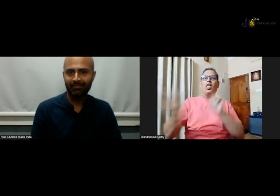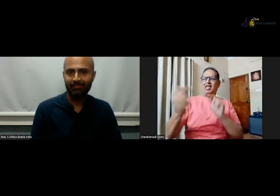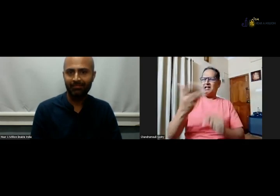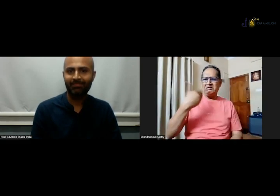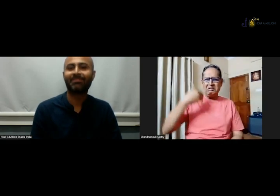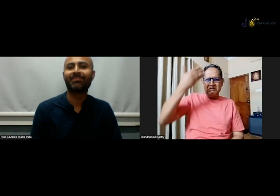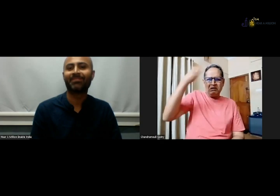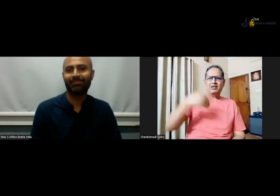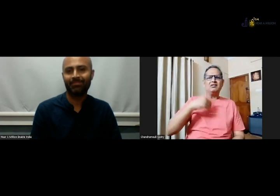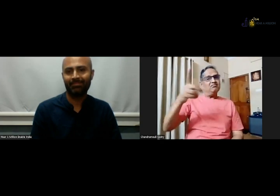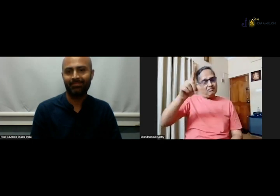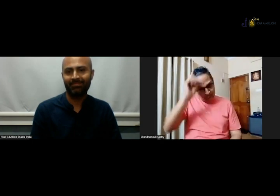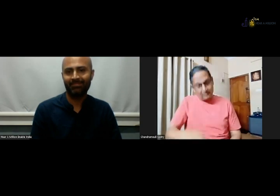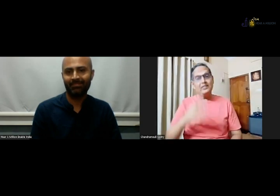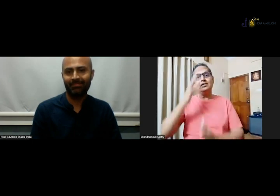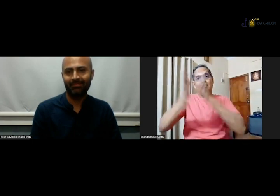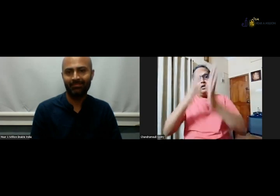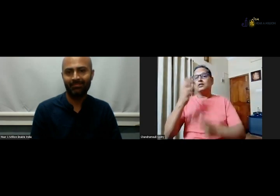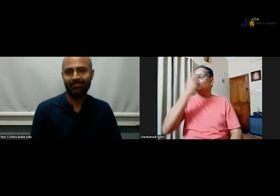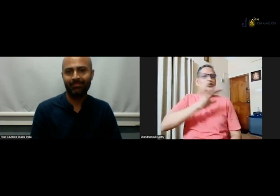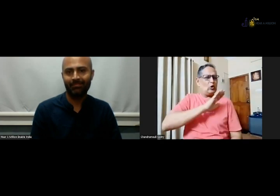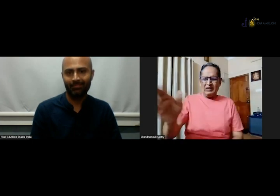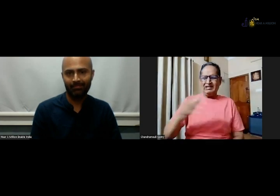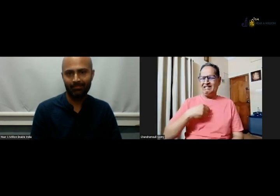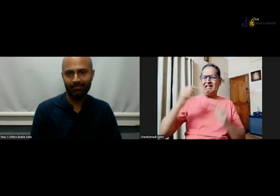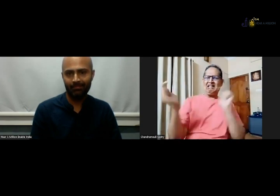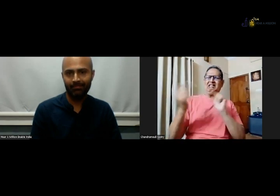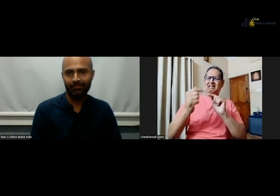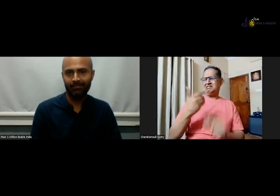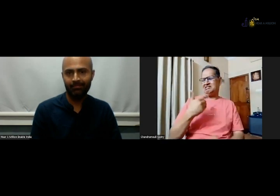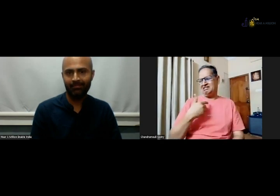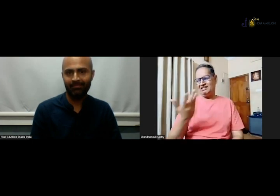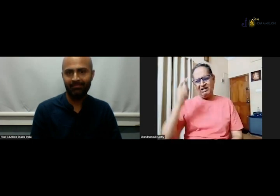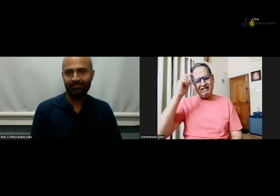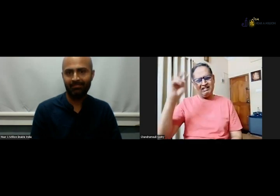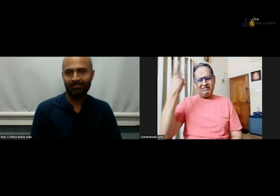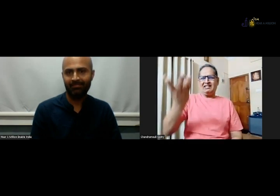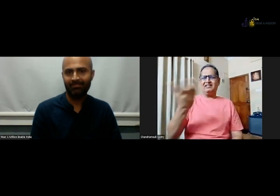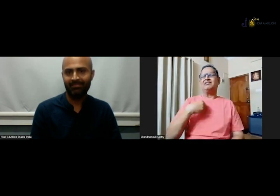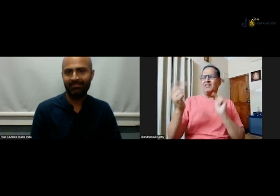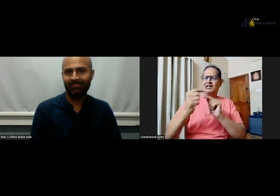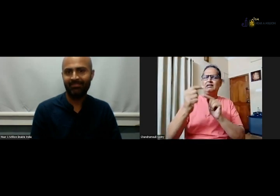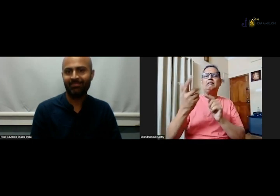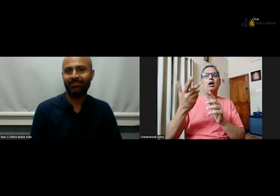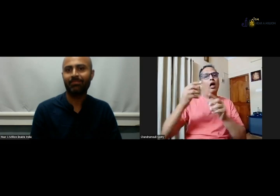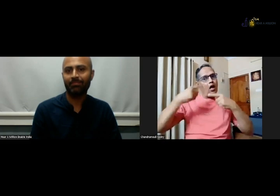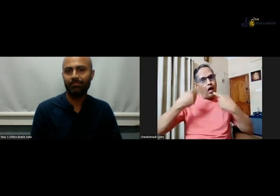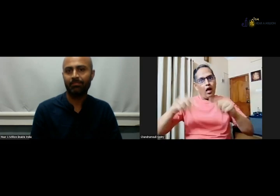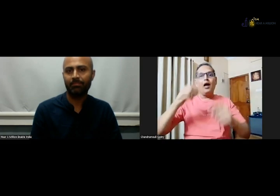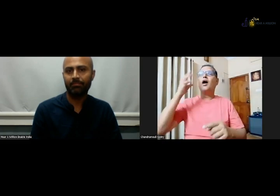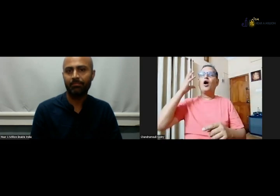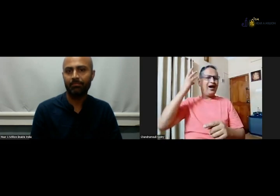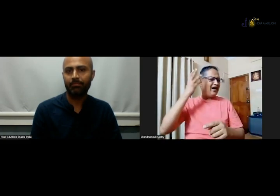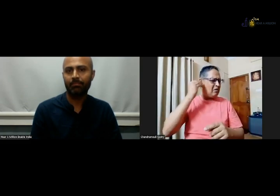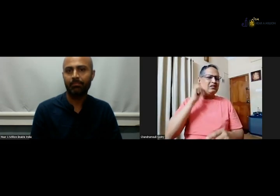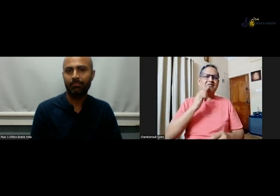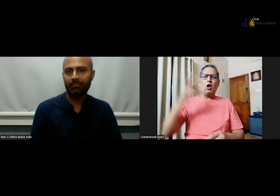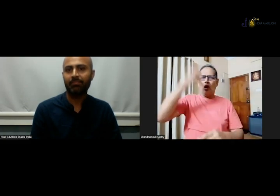and we were, you know, arguing about this topic, that sign language is not that much important. Speech is